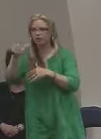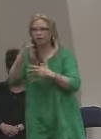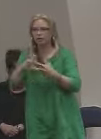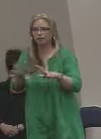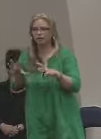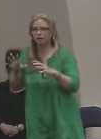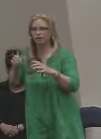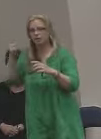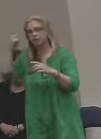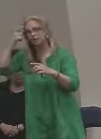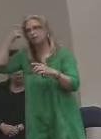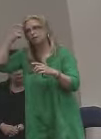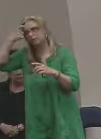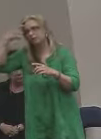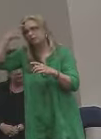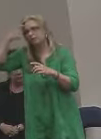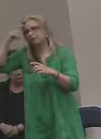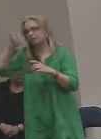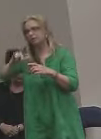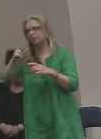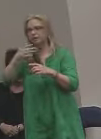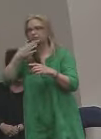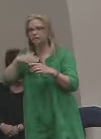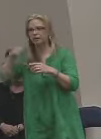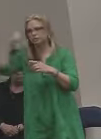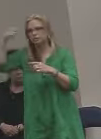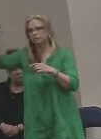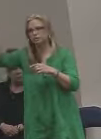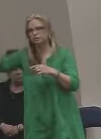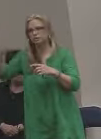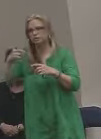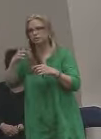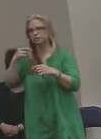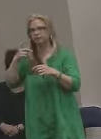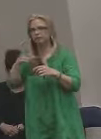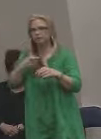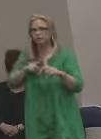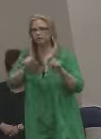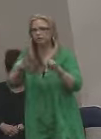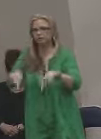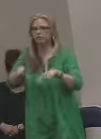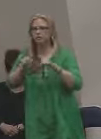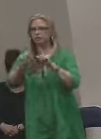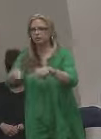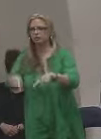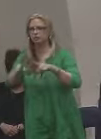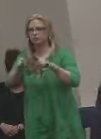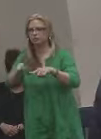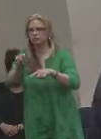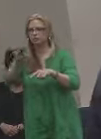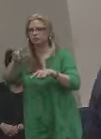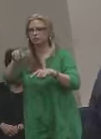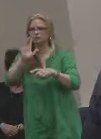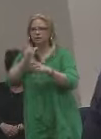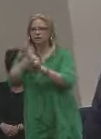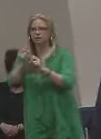the nightmare. I'm never going to be over it, but just re-seeing it is going to make it 10 times worse.